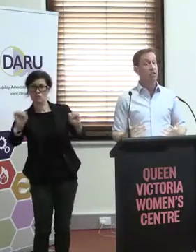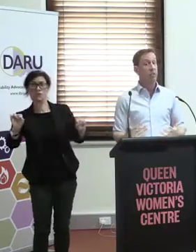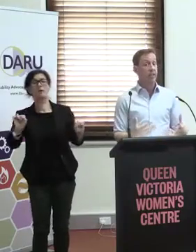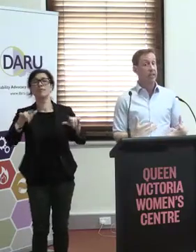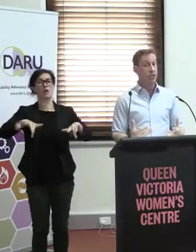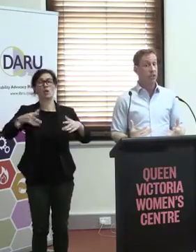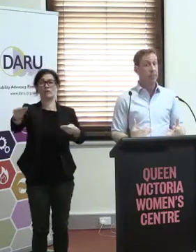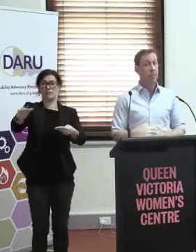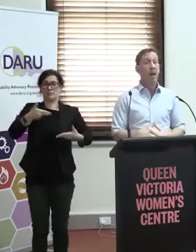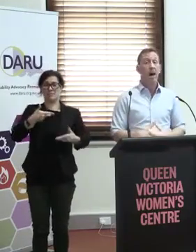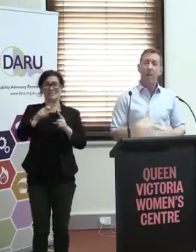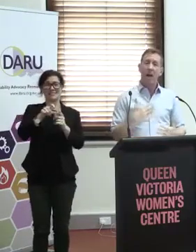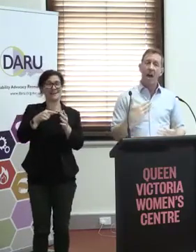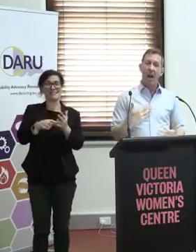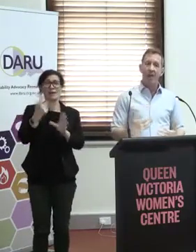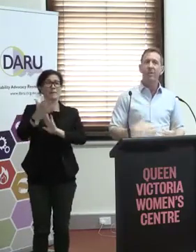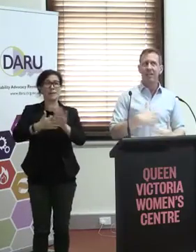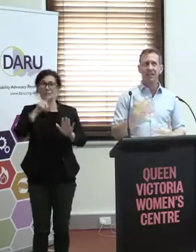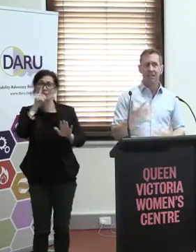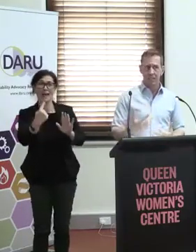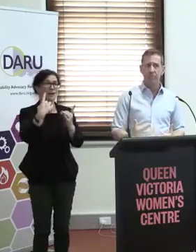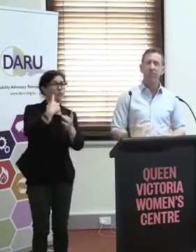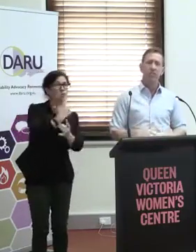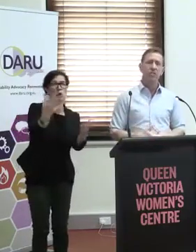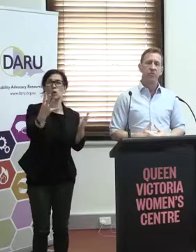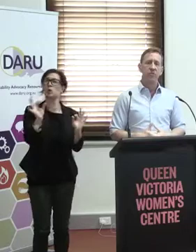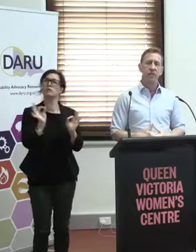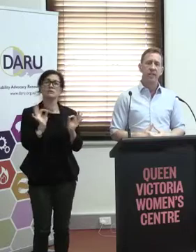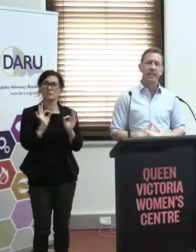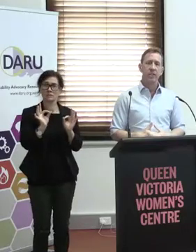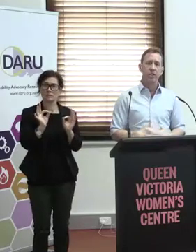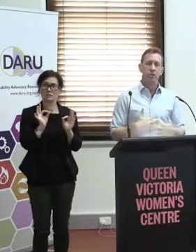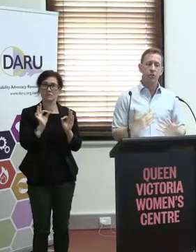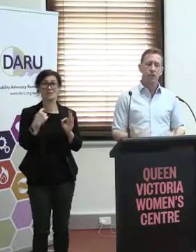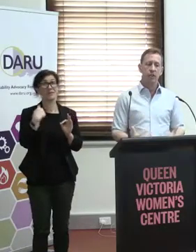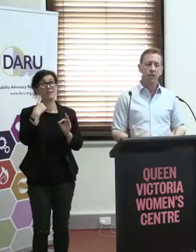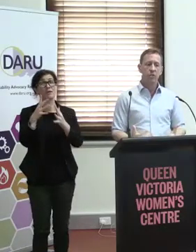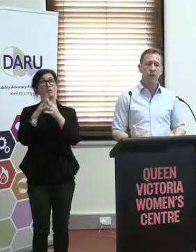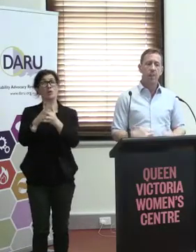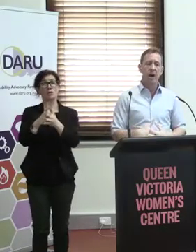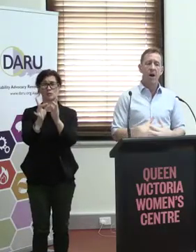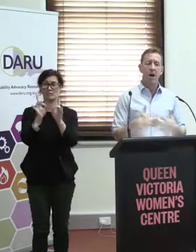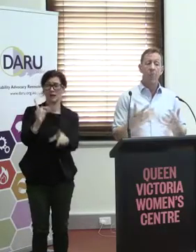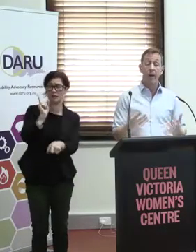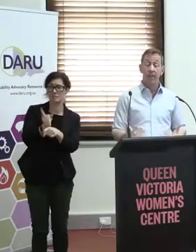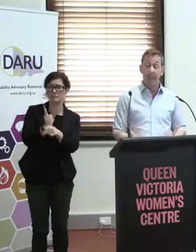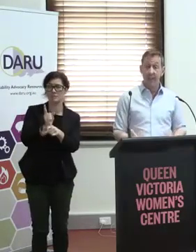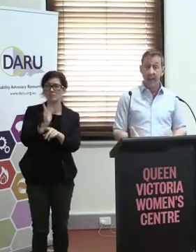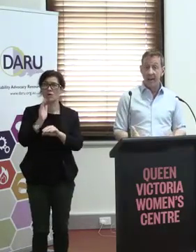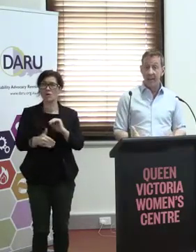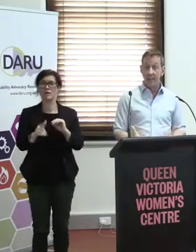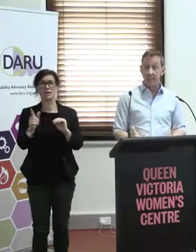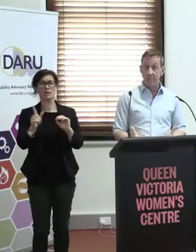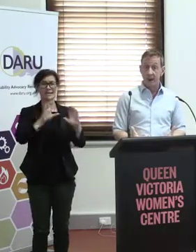that data to present to you. And we think there's similarly a useful conversation to talk about whether